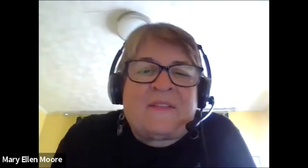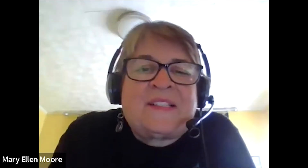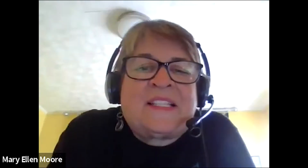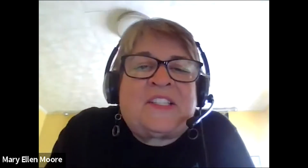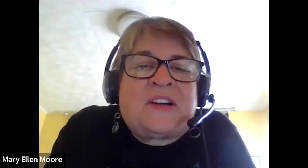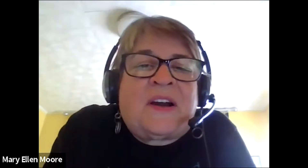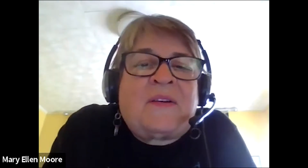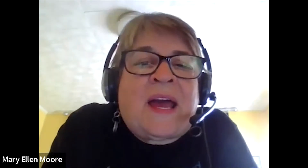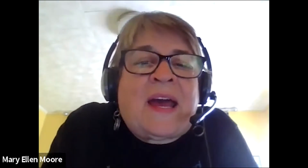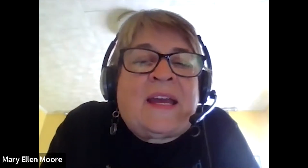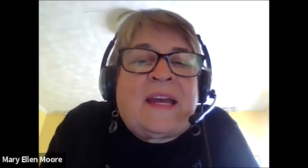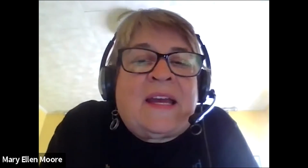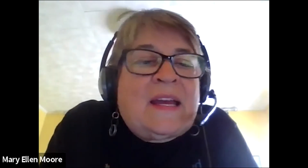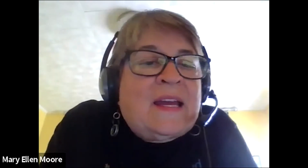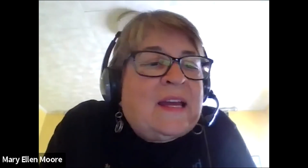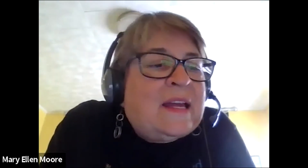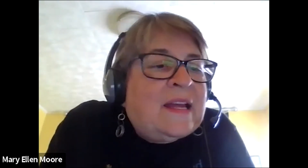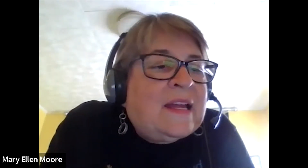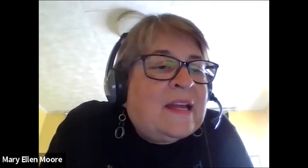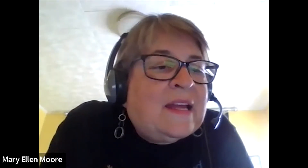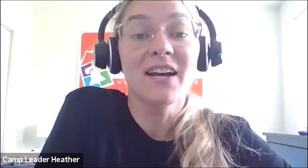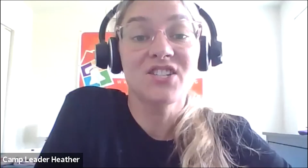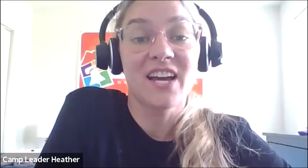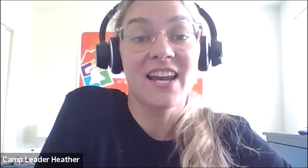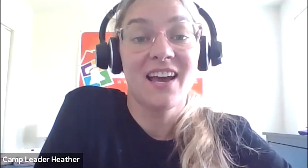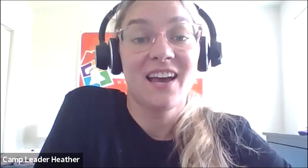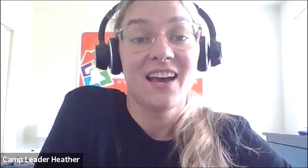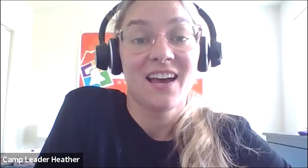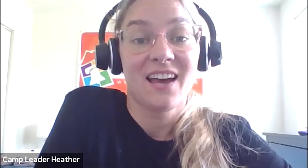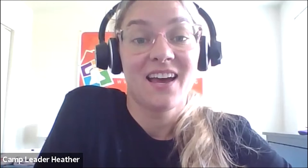wasn't sure. Okay. Do you want to go, honey, Jana?